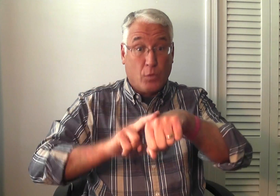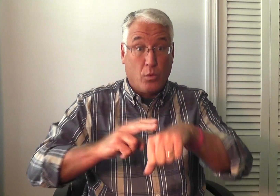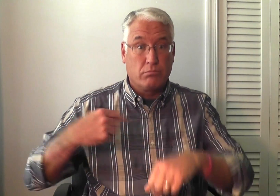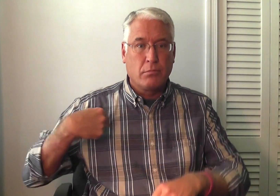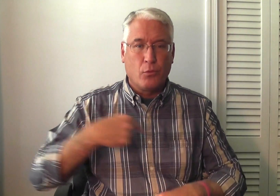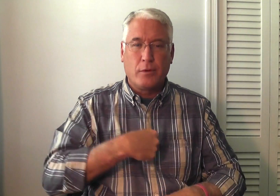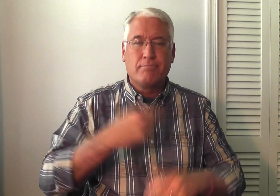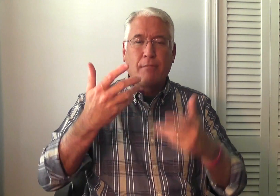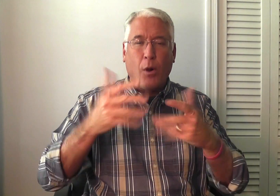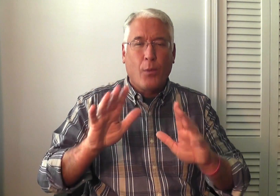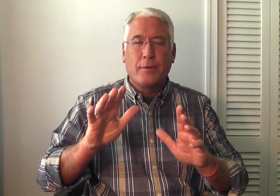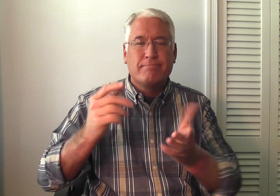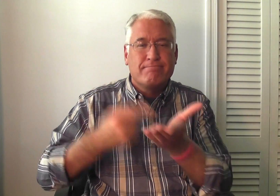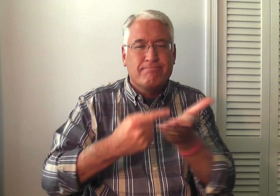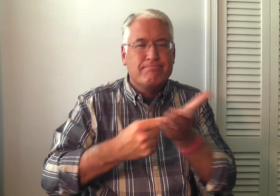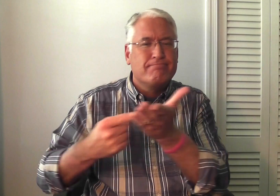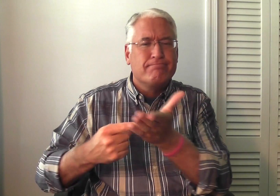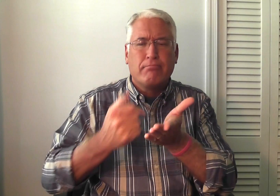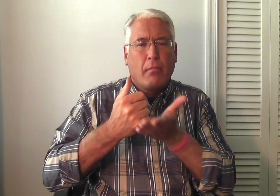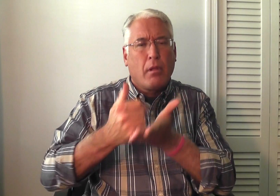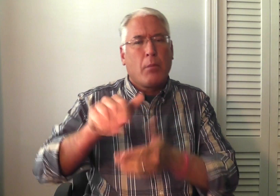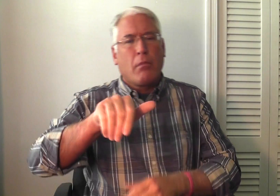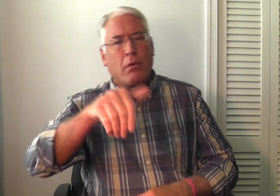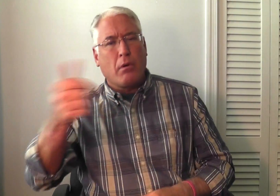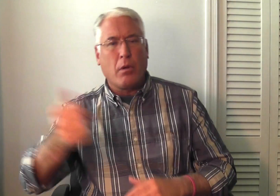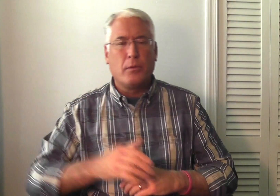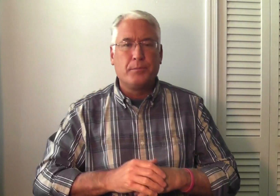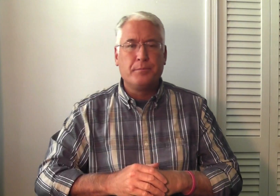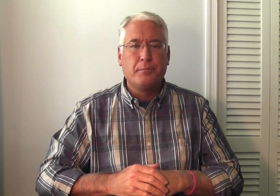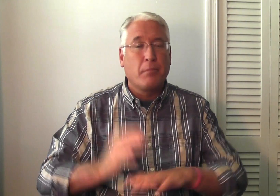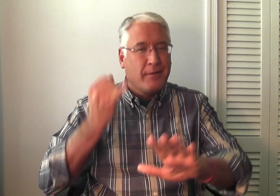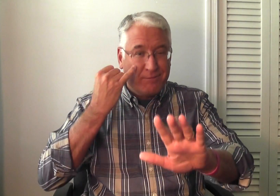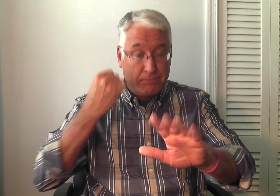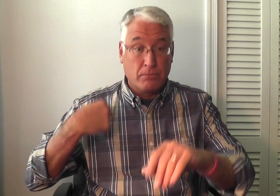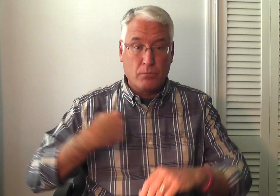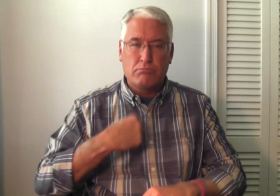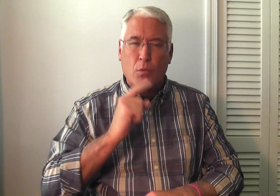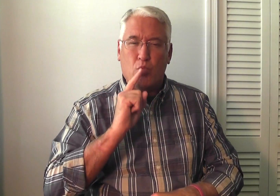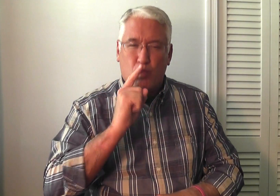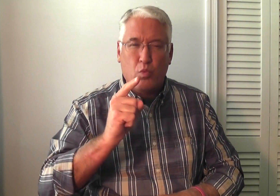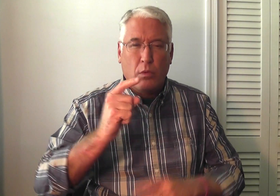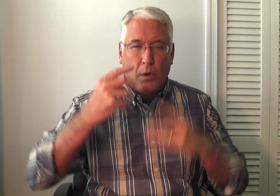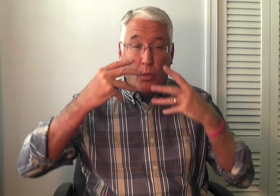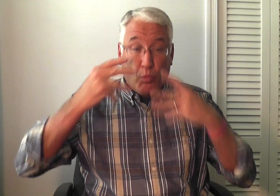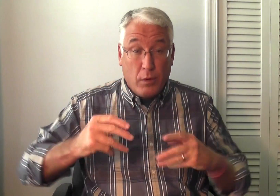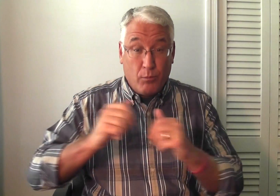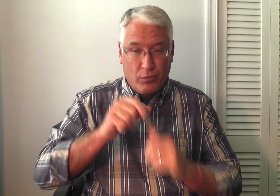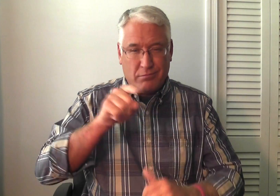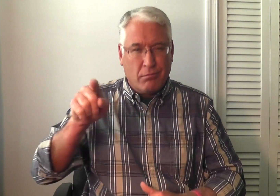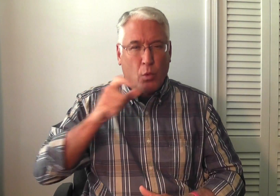them? Of course we would. I know we've already talked about at other times